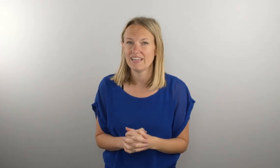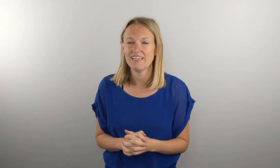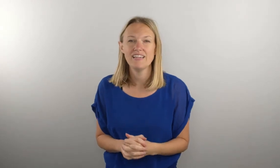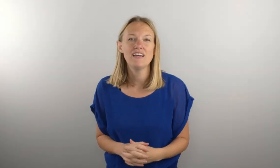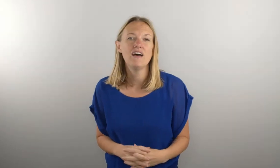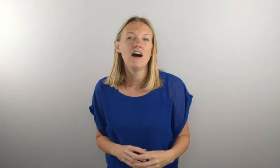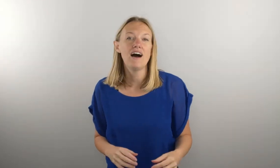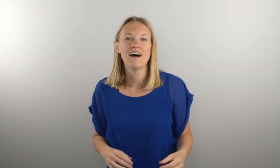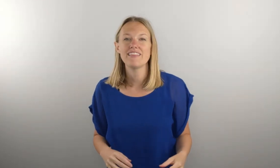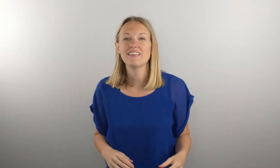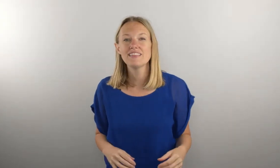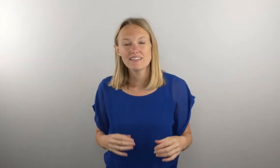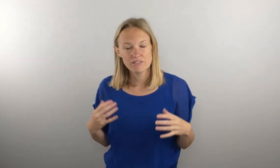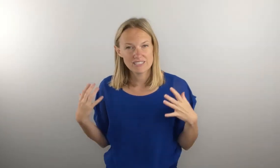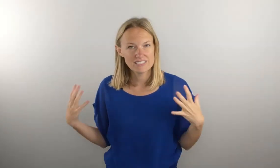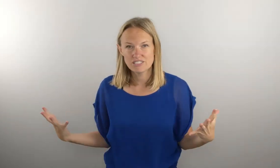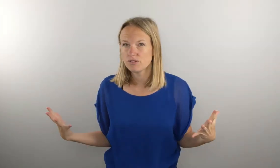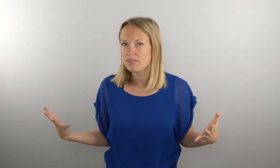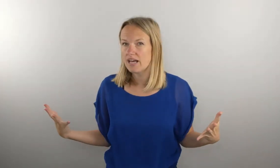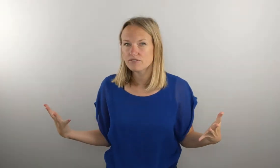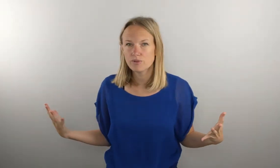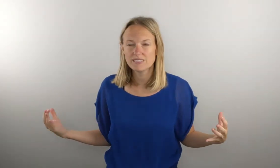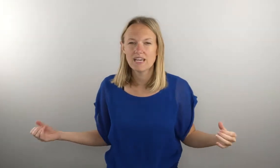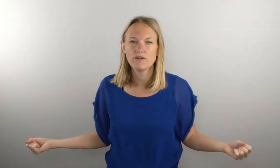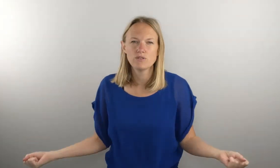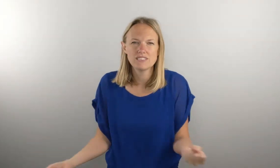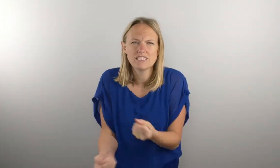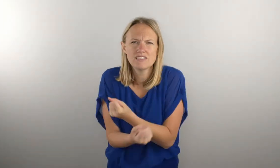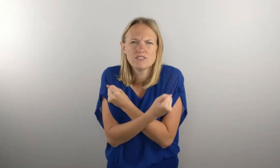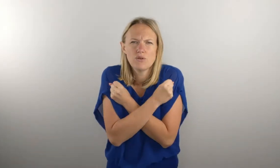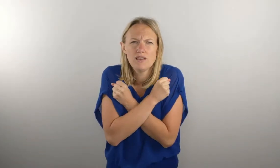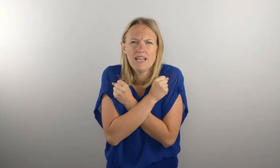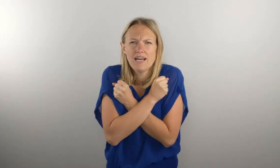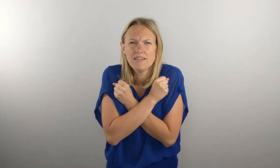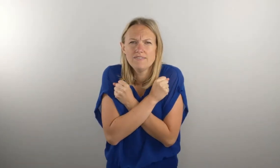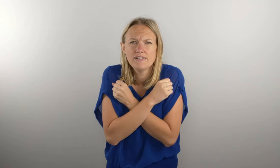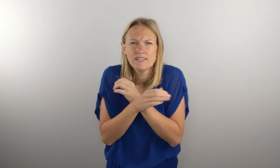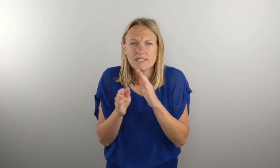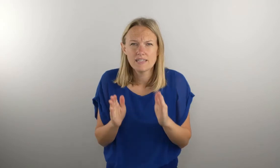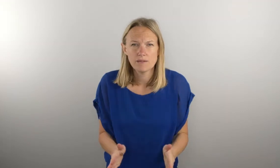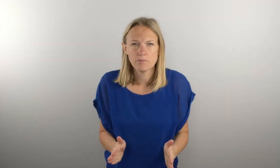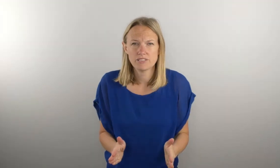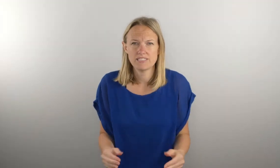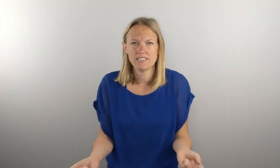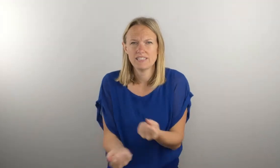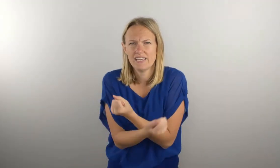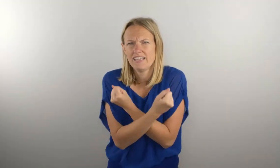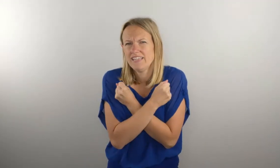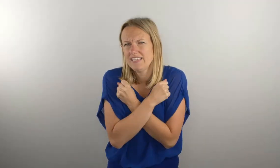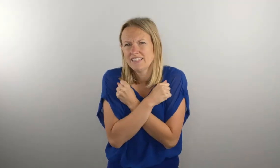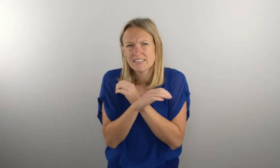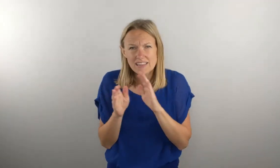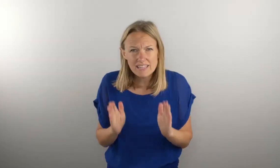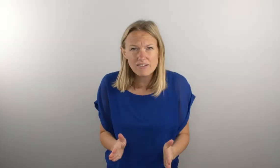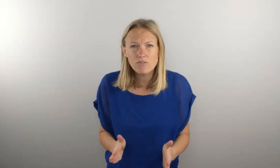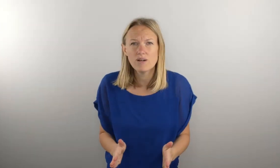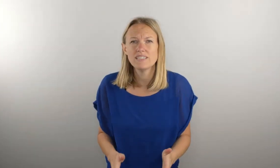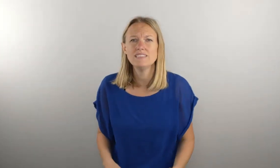okay? We're going to just do loved ones I hold dear. So love person, okay? Loved ones,